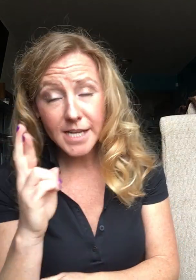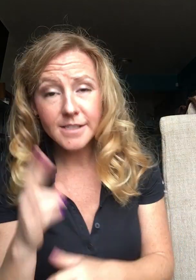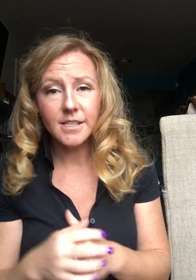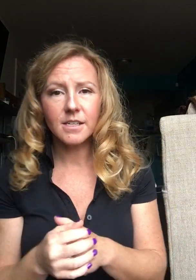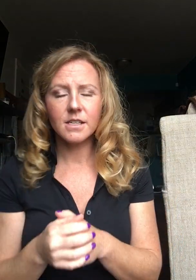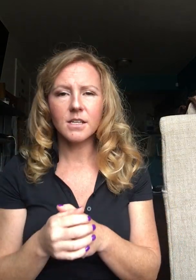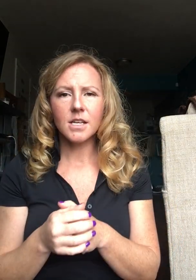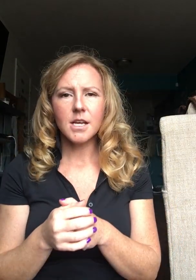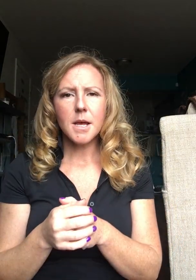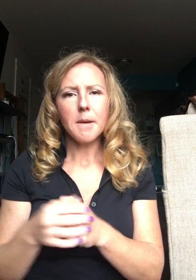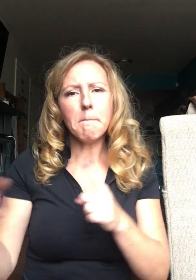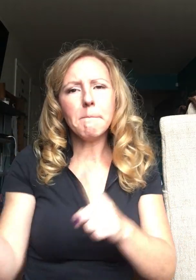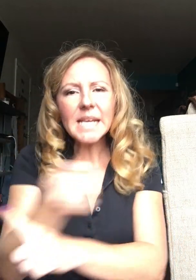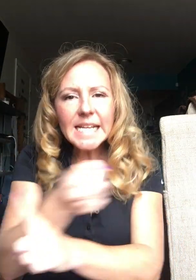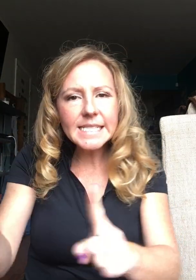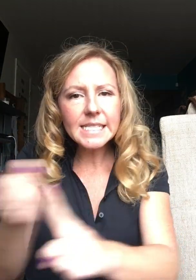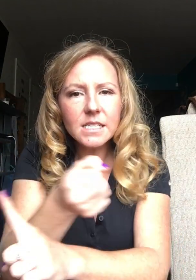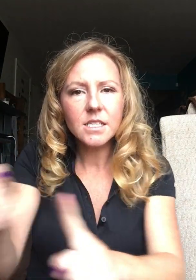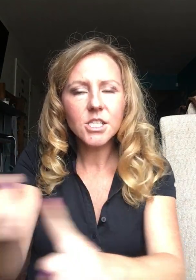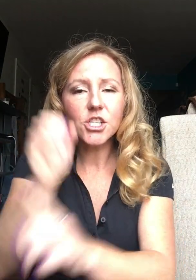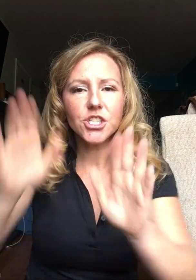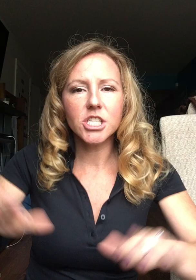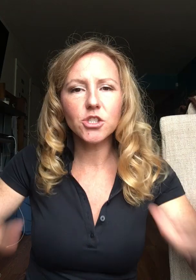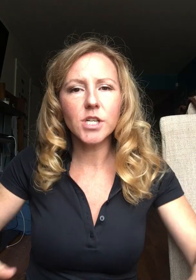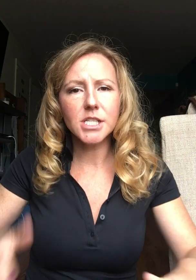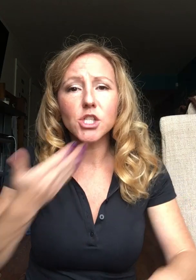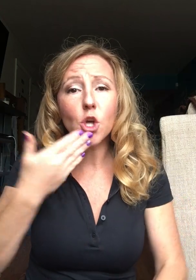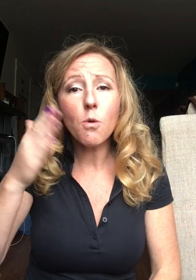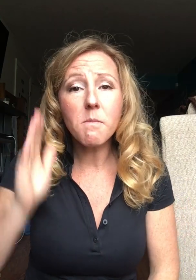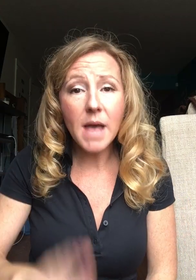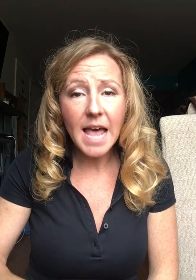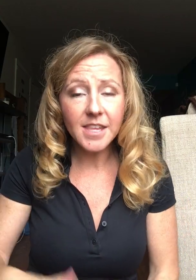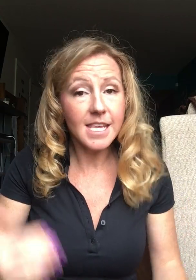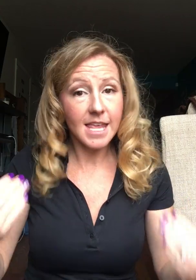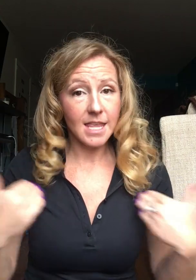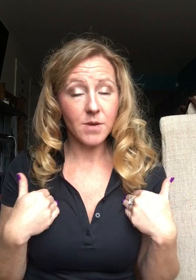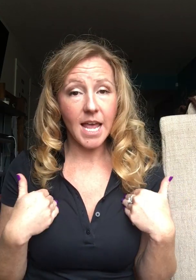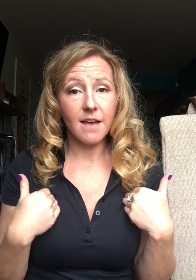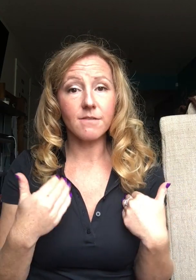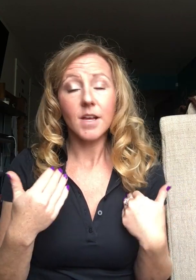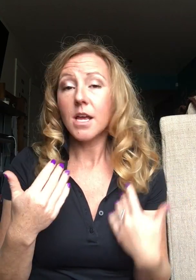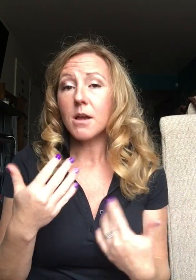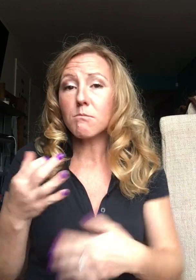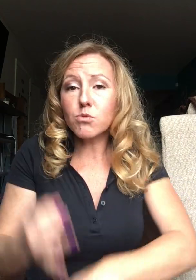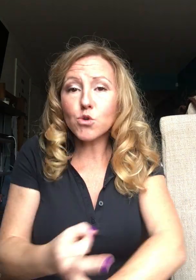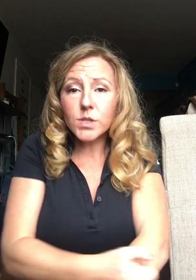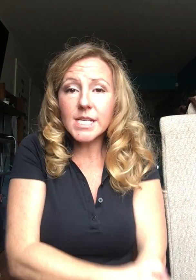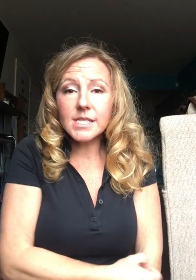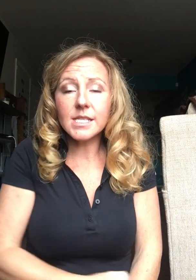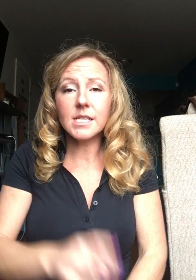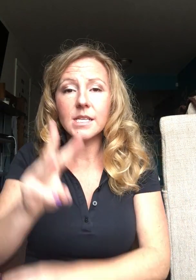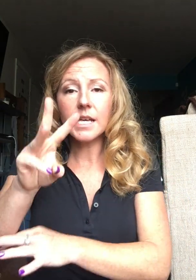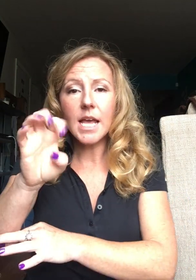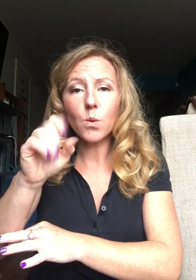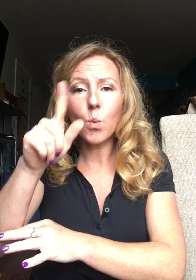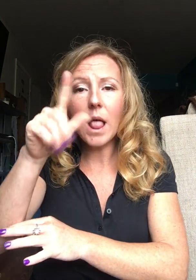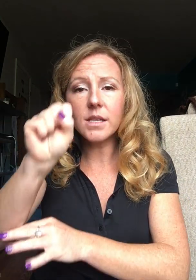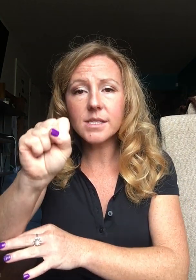friend beat your children so badly that they would have bruises and